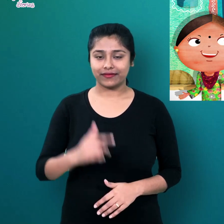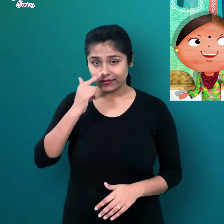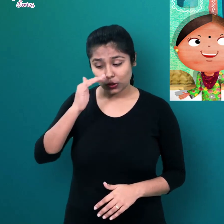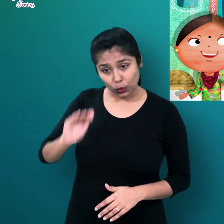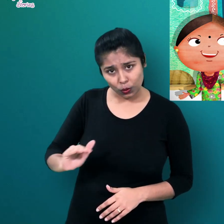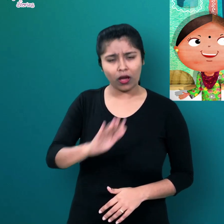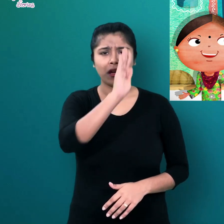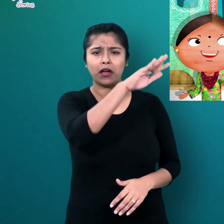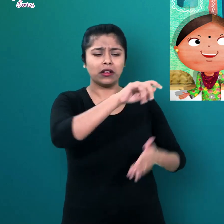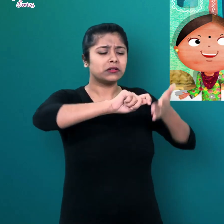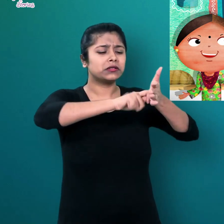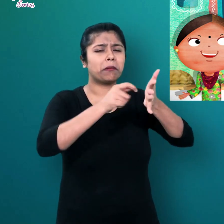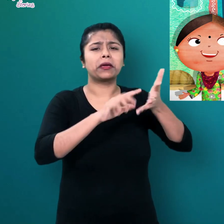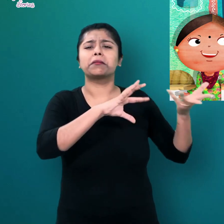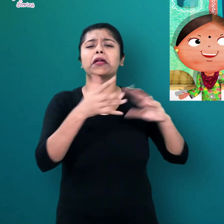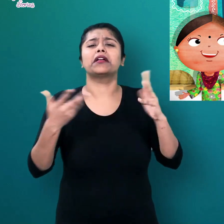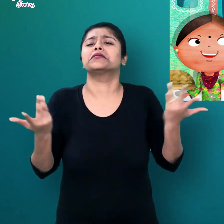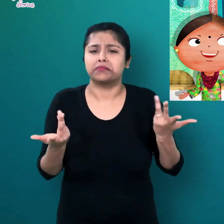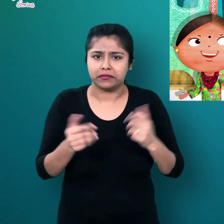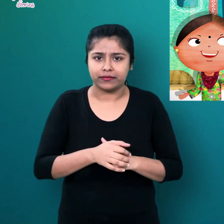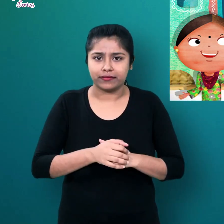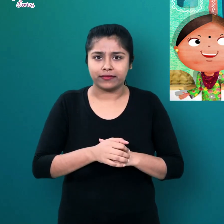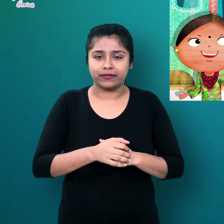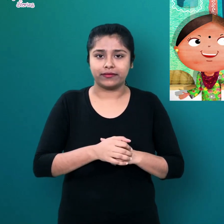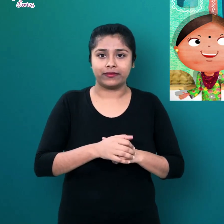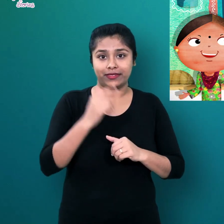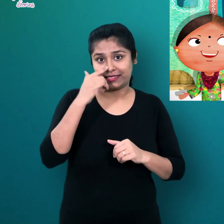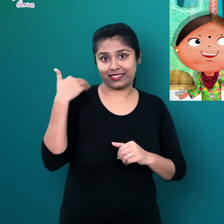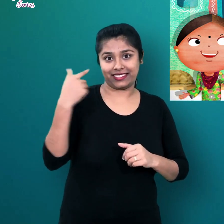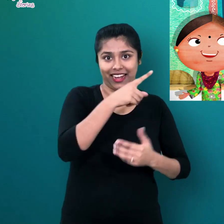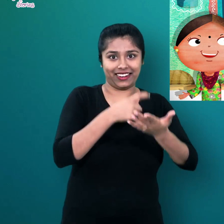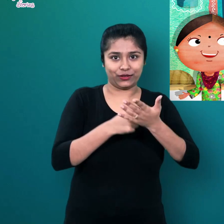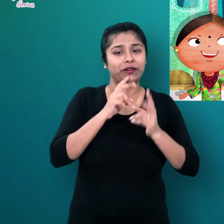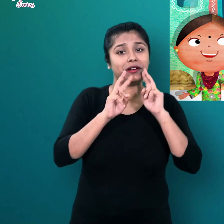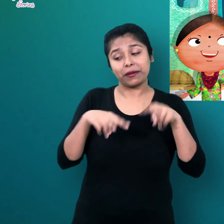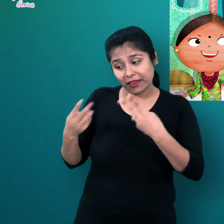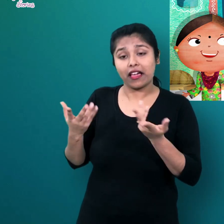"What? Making keys?" asked Manju. "Something similar," replied Riju.